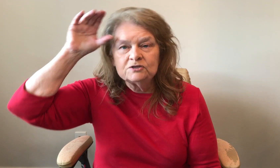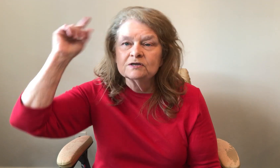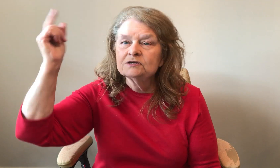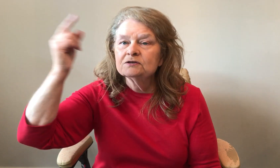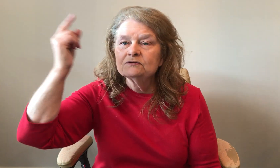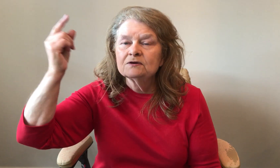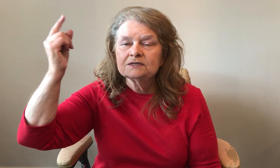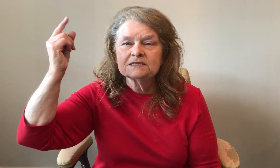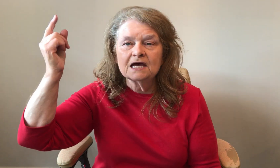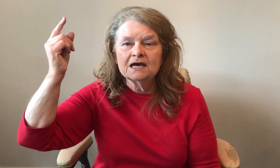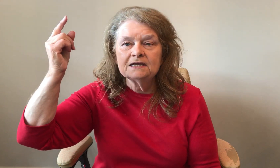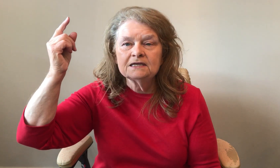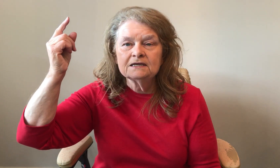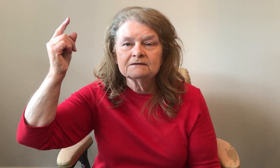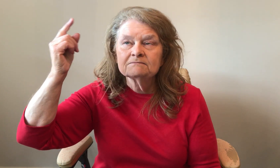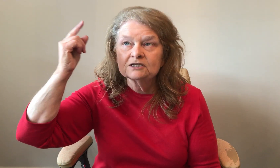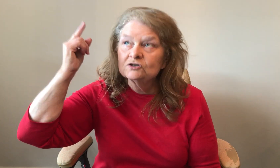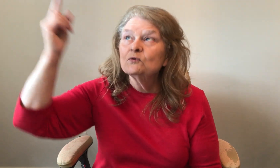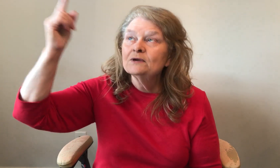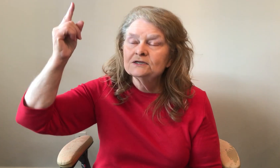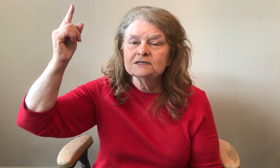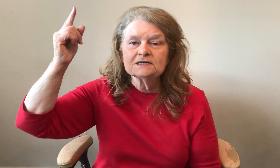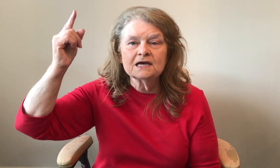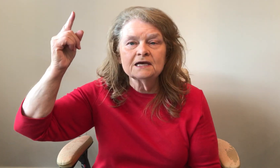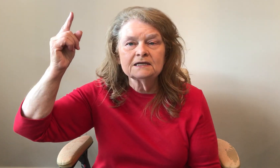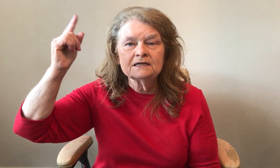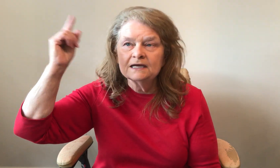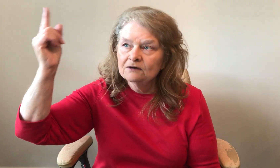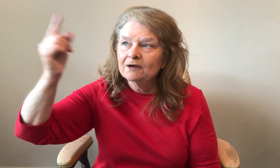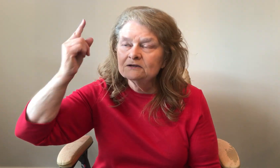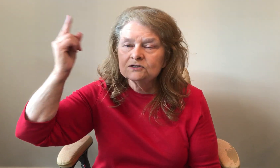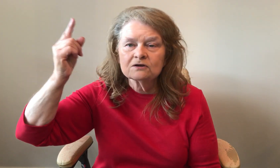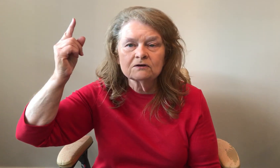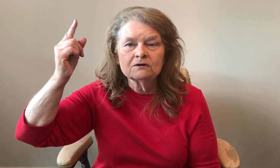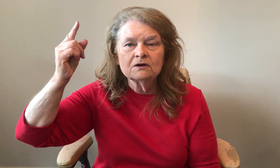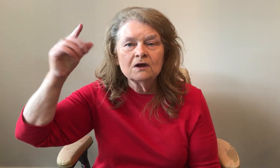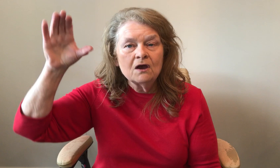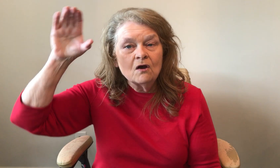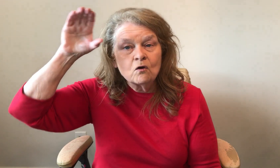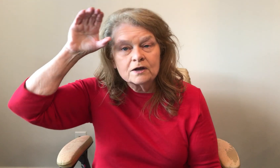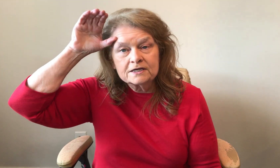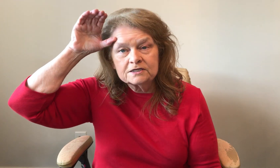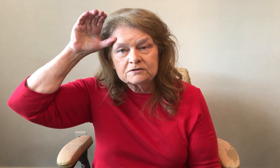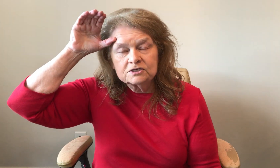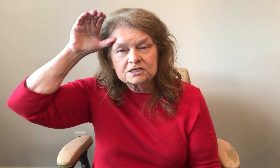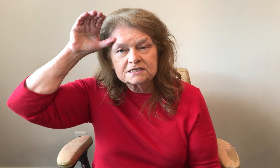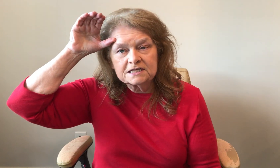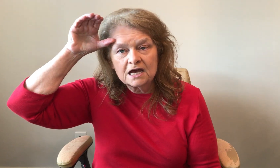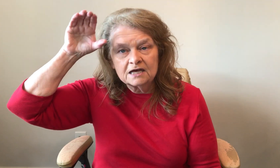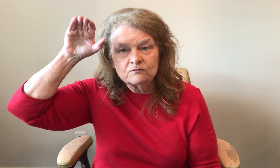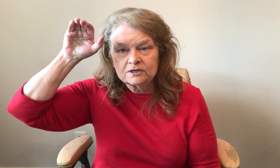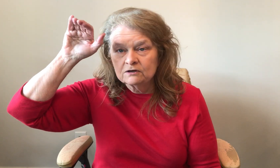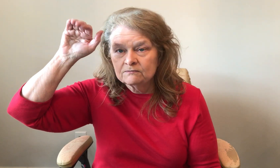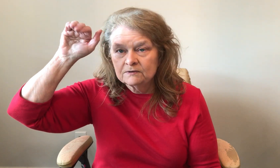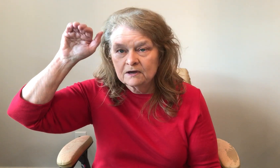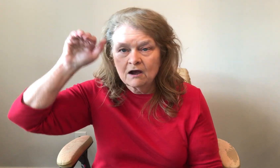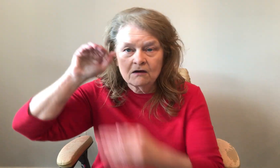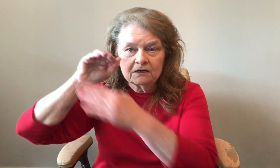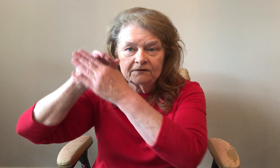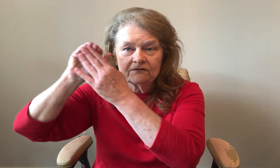could do sun, because you're pointing to the sun in a round circle, or you could do just sun with all of your